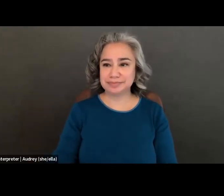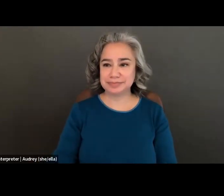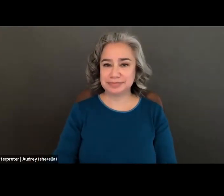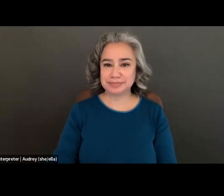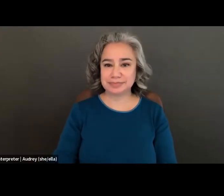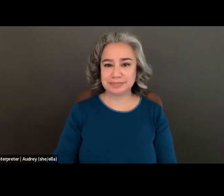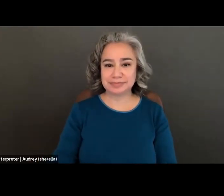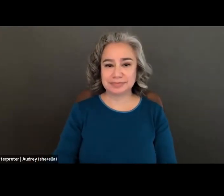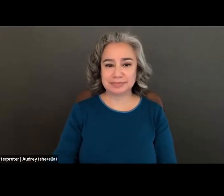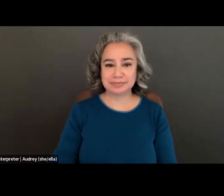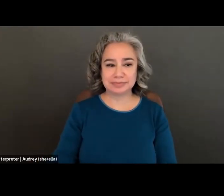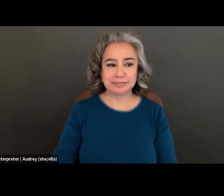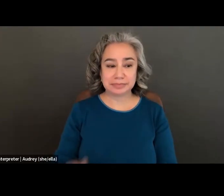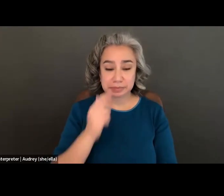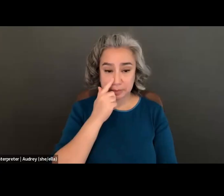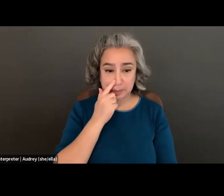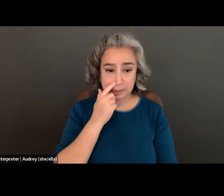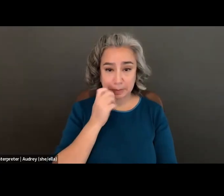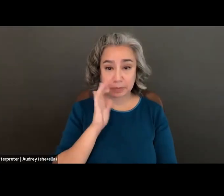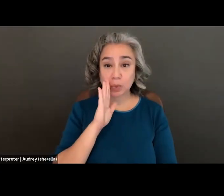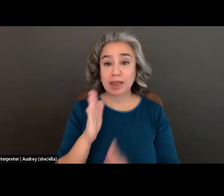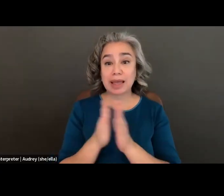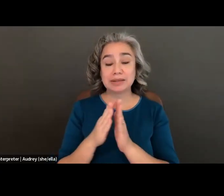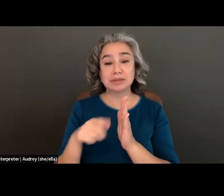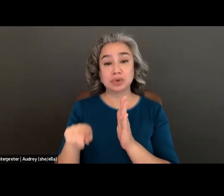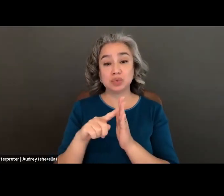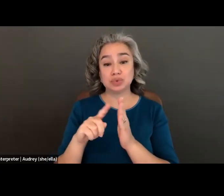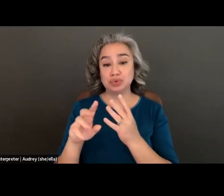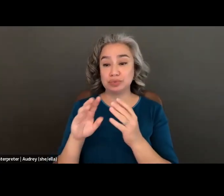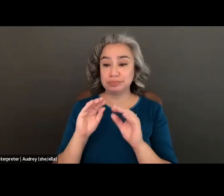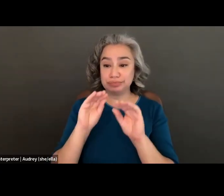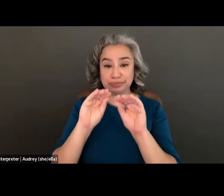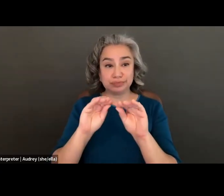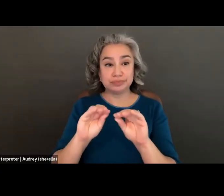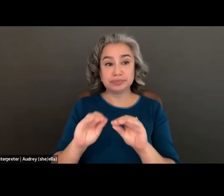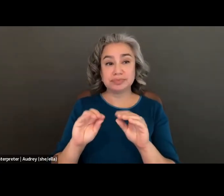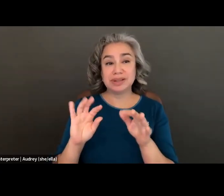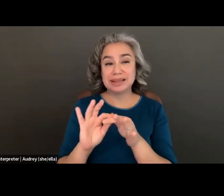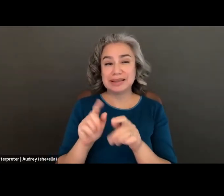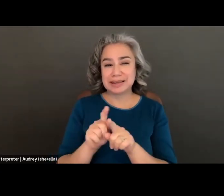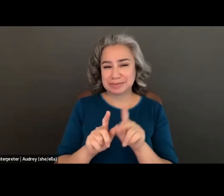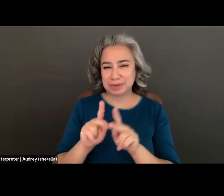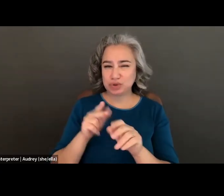Ren, I'm going to ask you to insert the link periodically as people join.